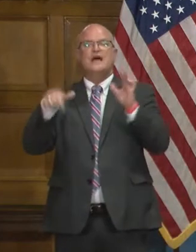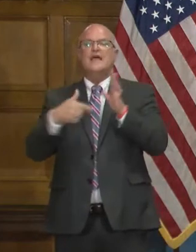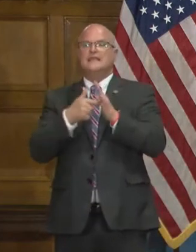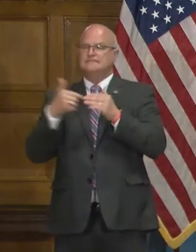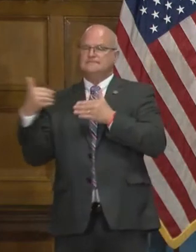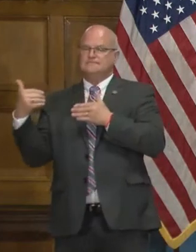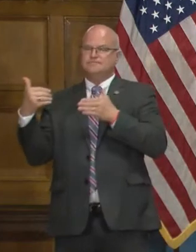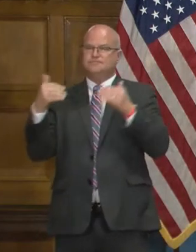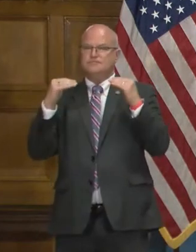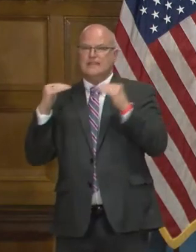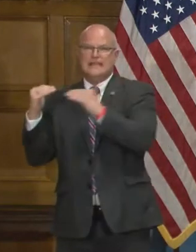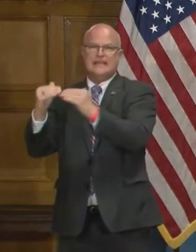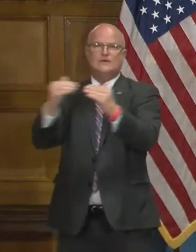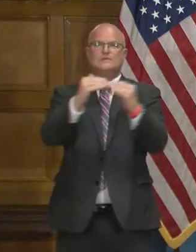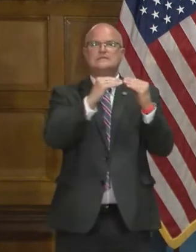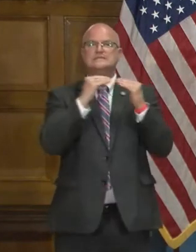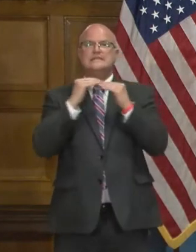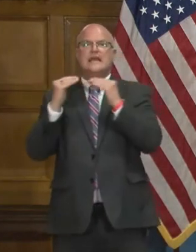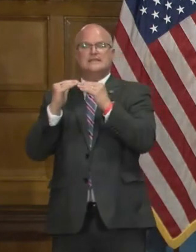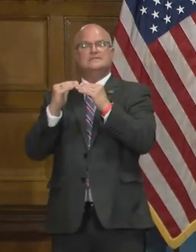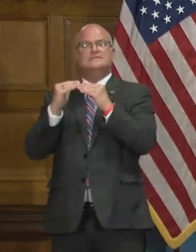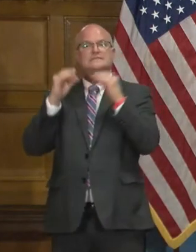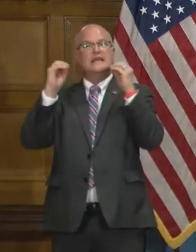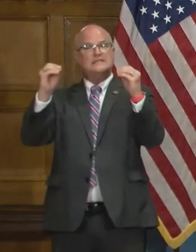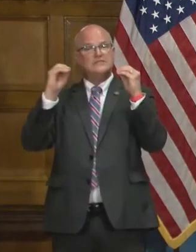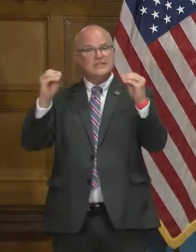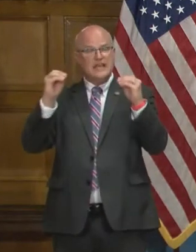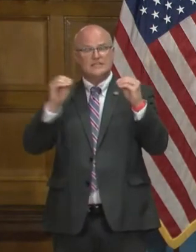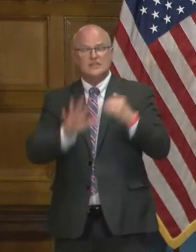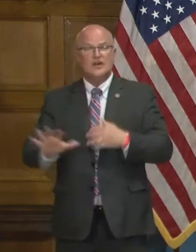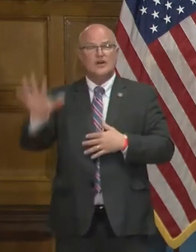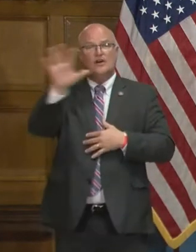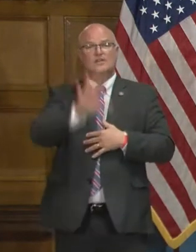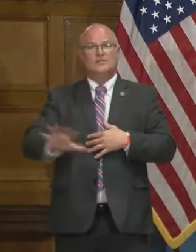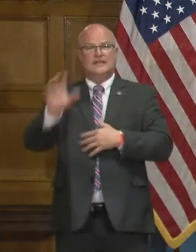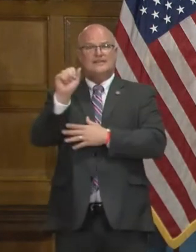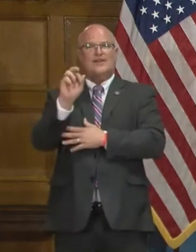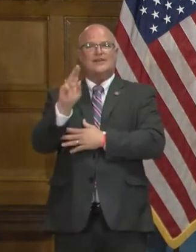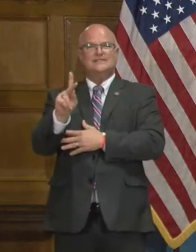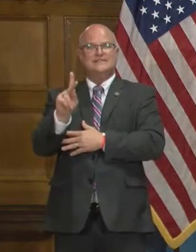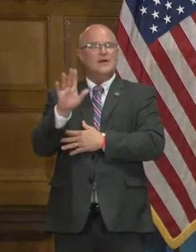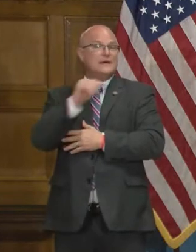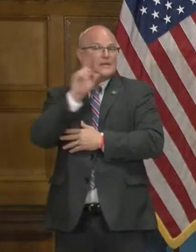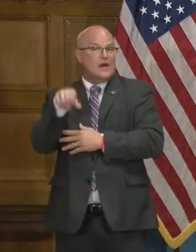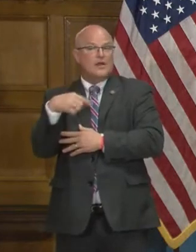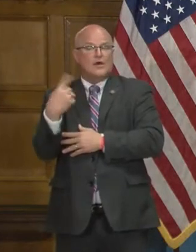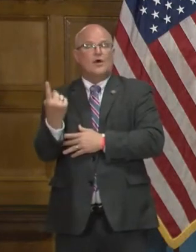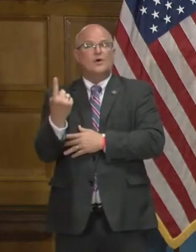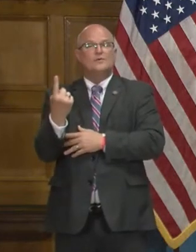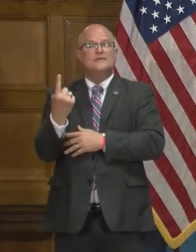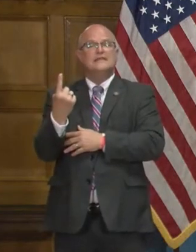moving toward equalization, equitable education across Arkansas by not only